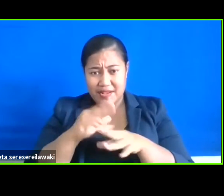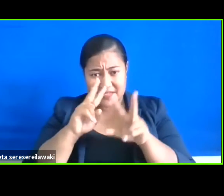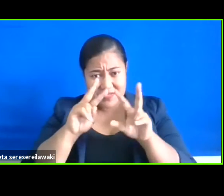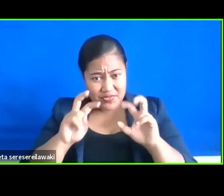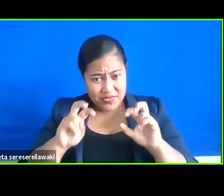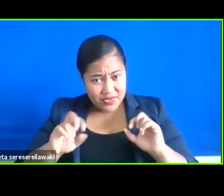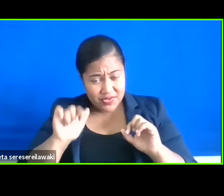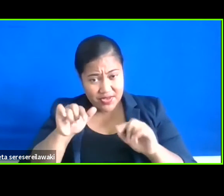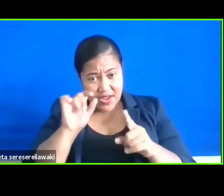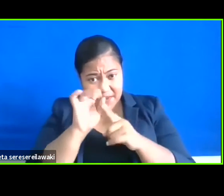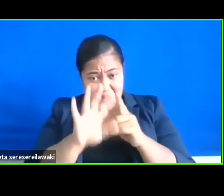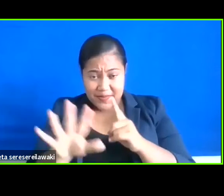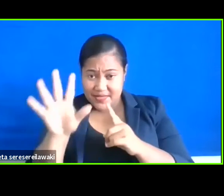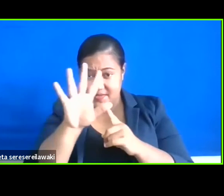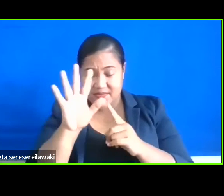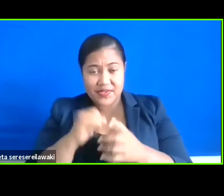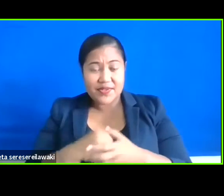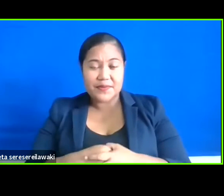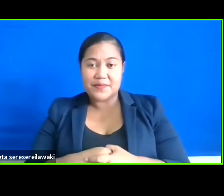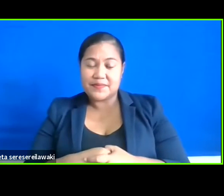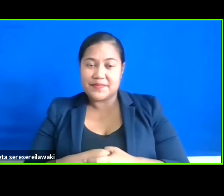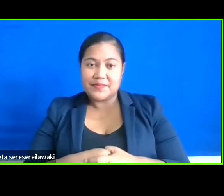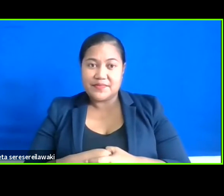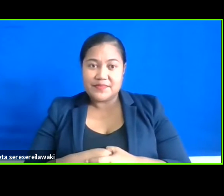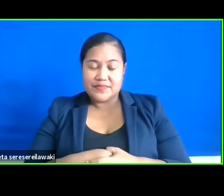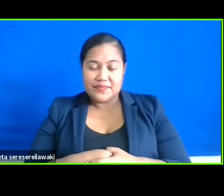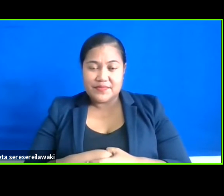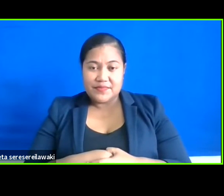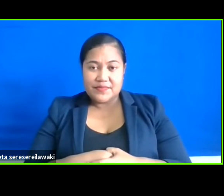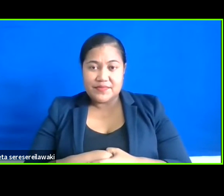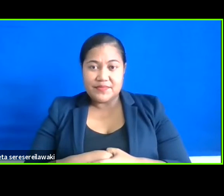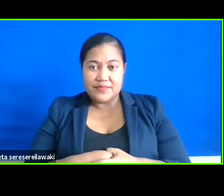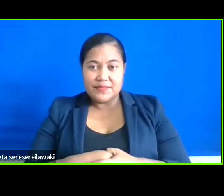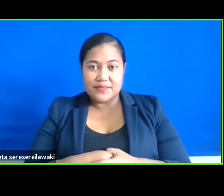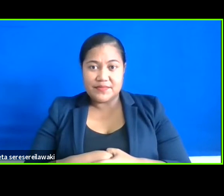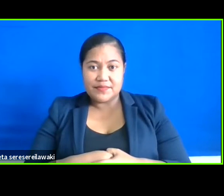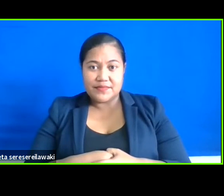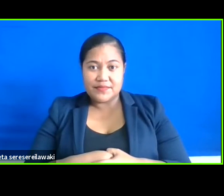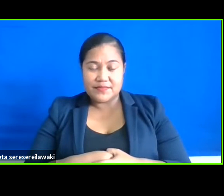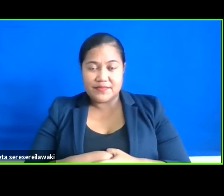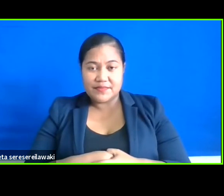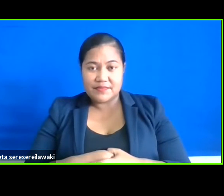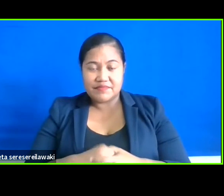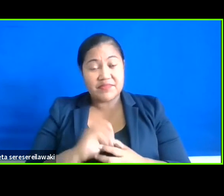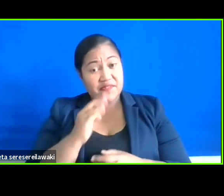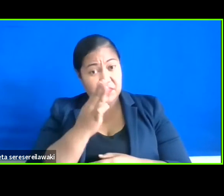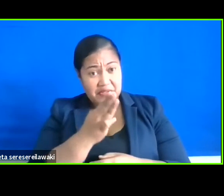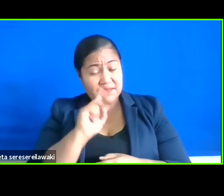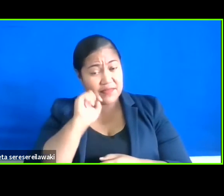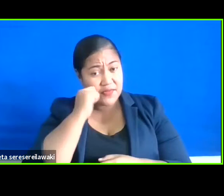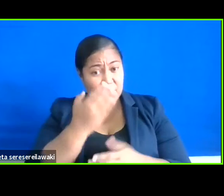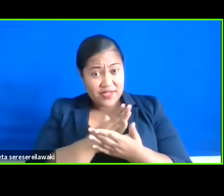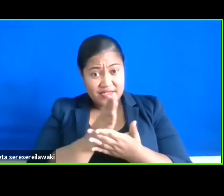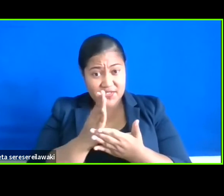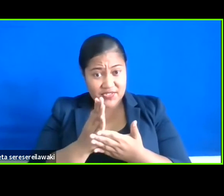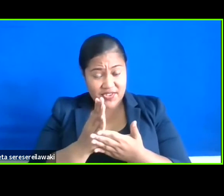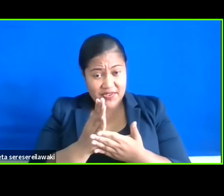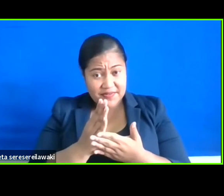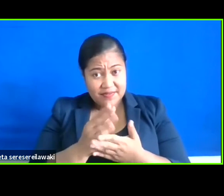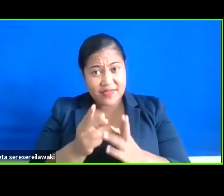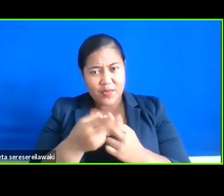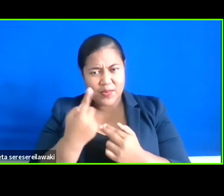and for him, he's going to share with us some of